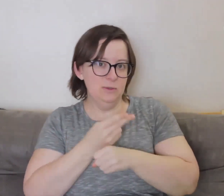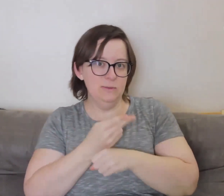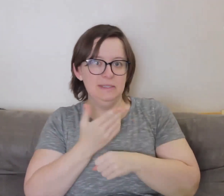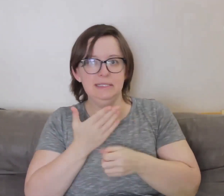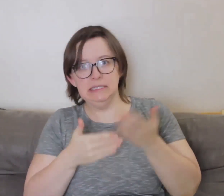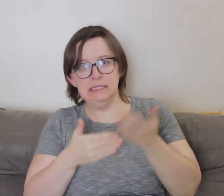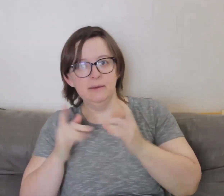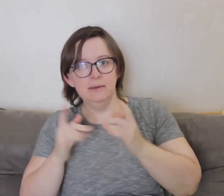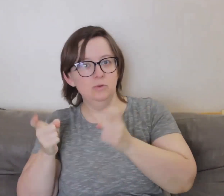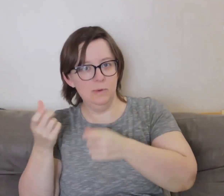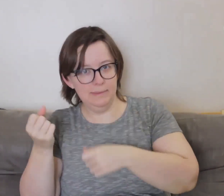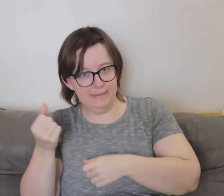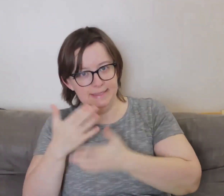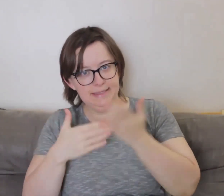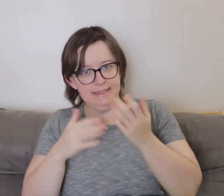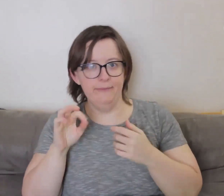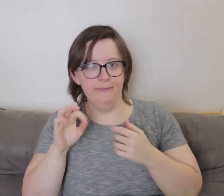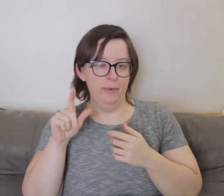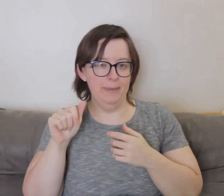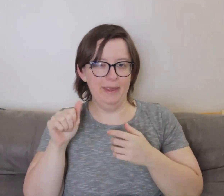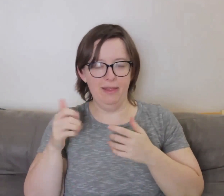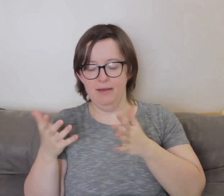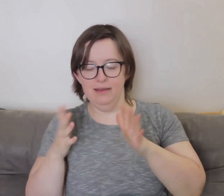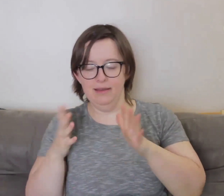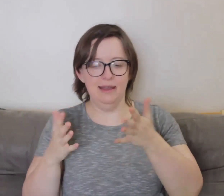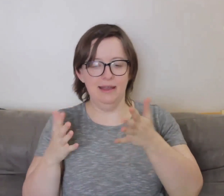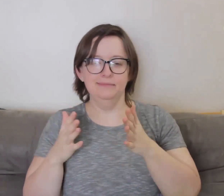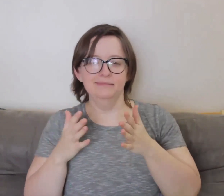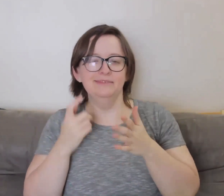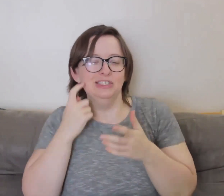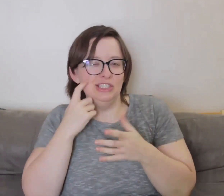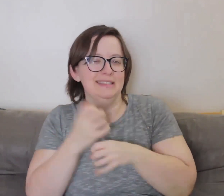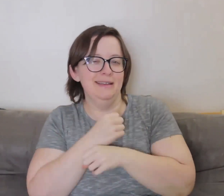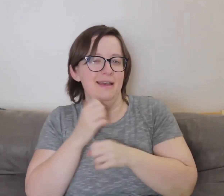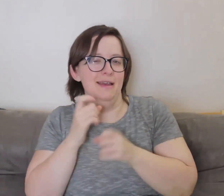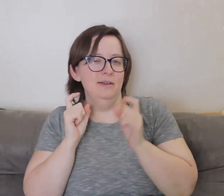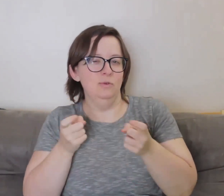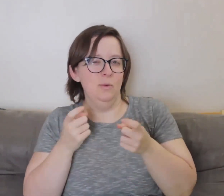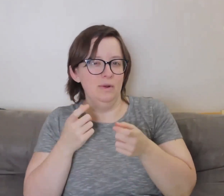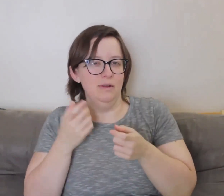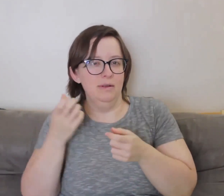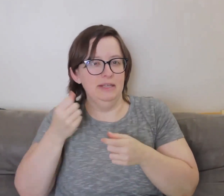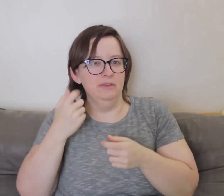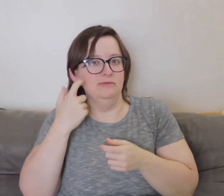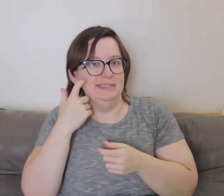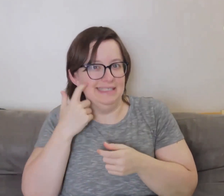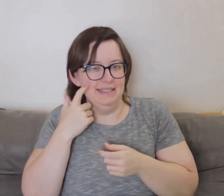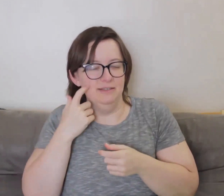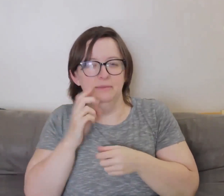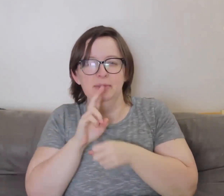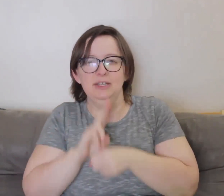able to fully rely on breastfeeding. Um, as of right now, I am using some formula